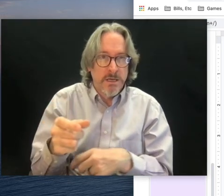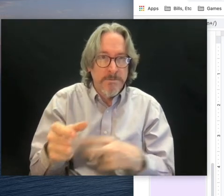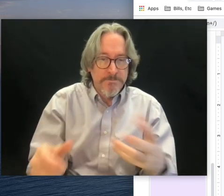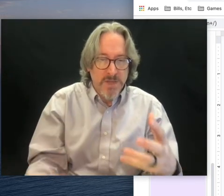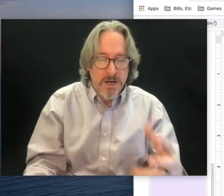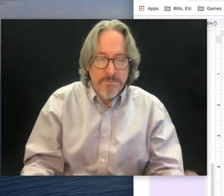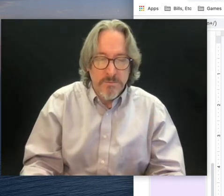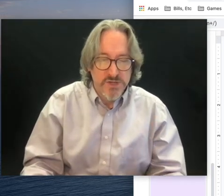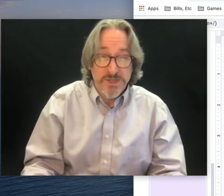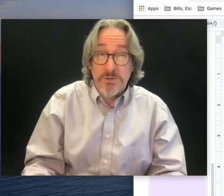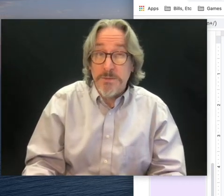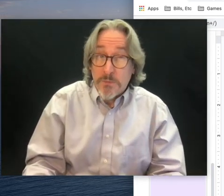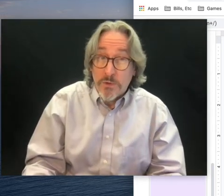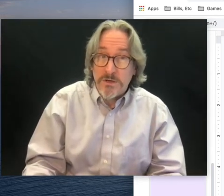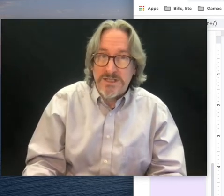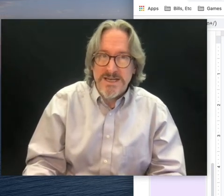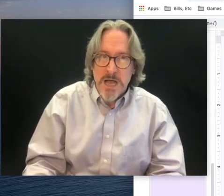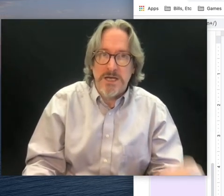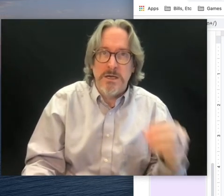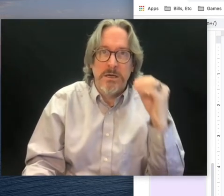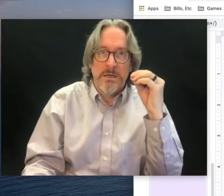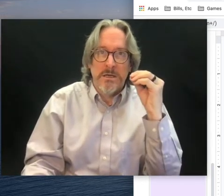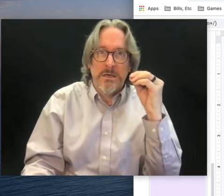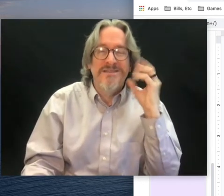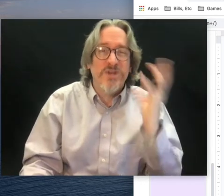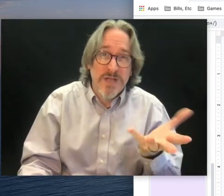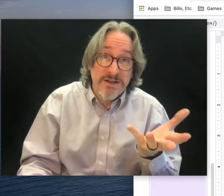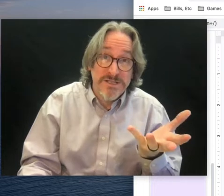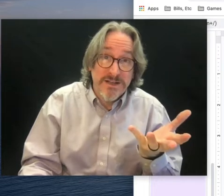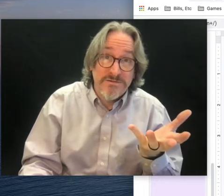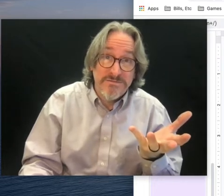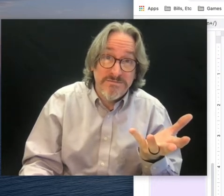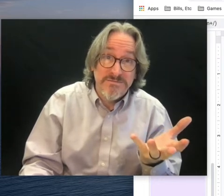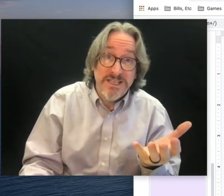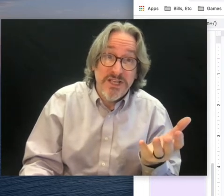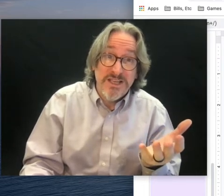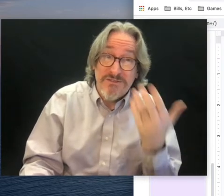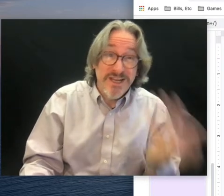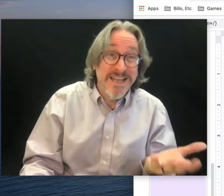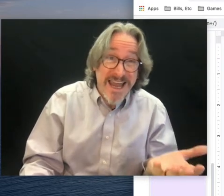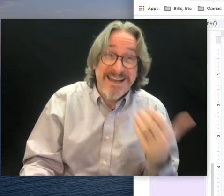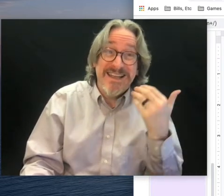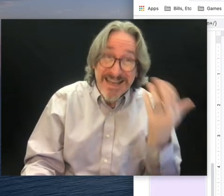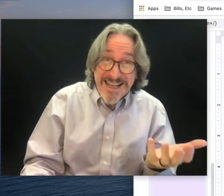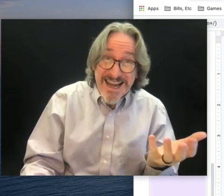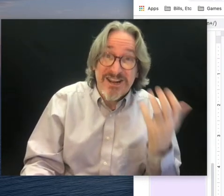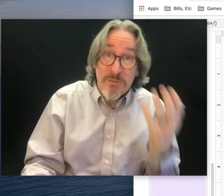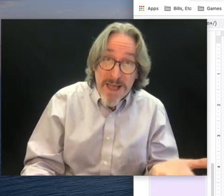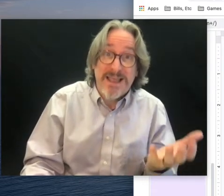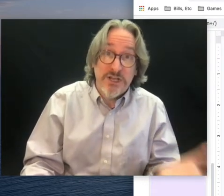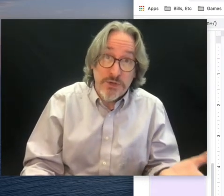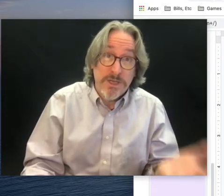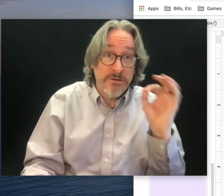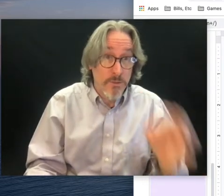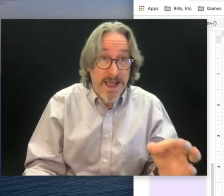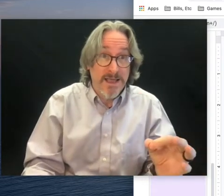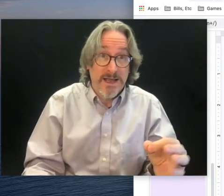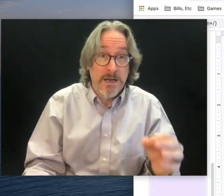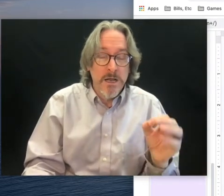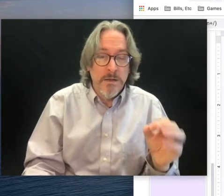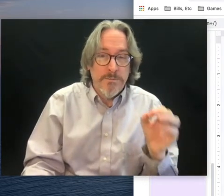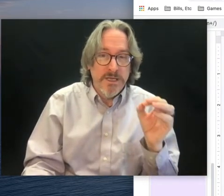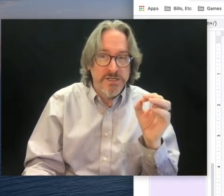it. So it's really important to don't lie to yourself. If you didn't get it, you didn't get it. Go back and do it. Go